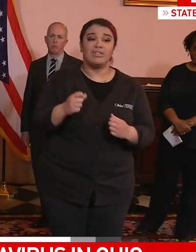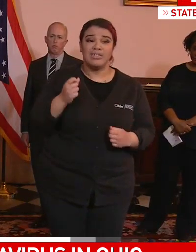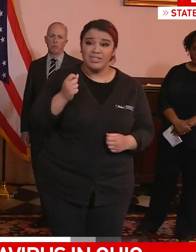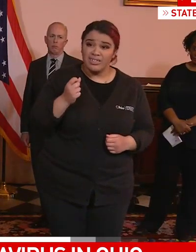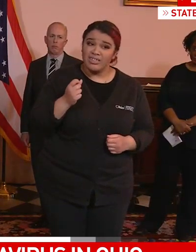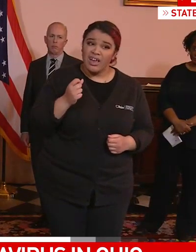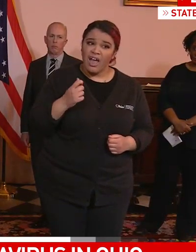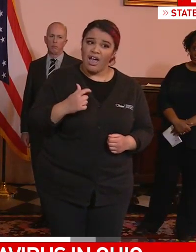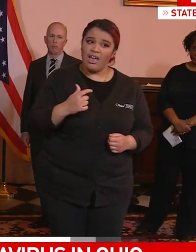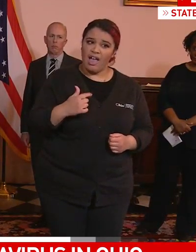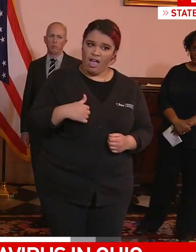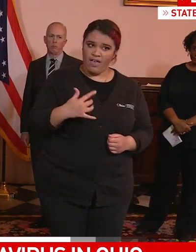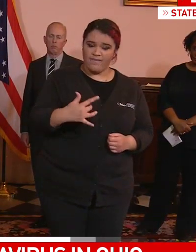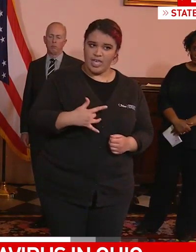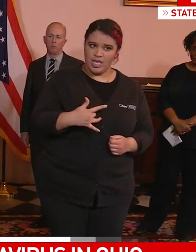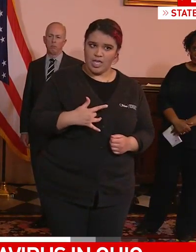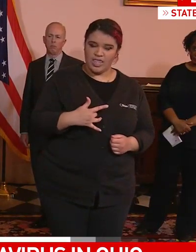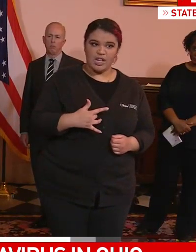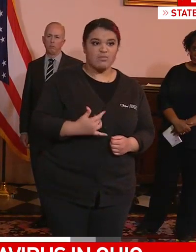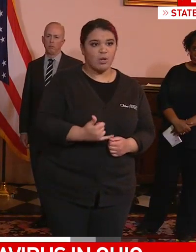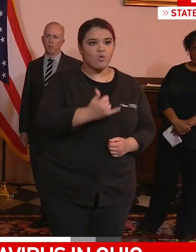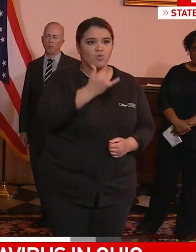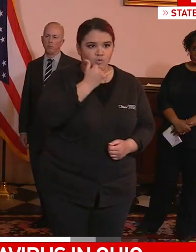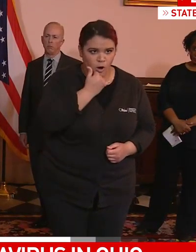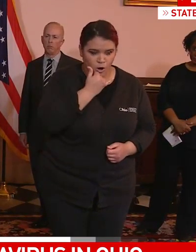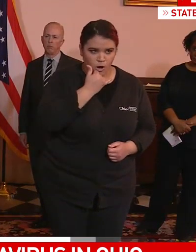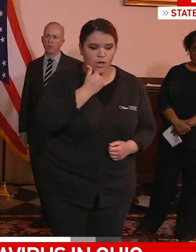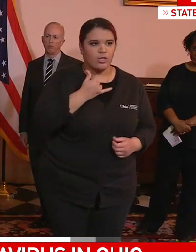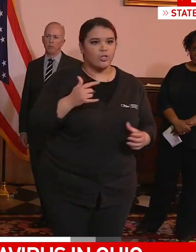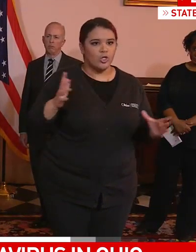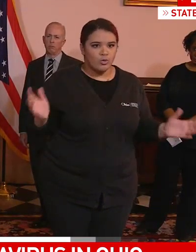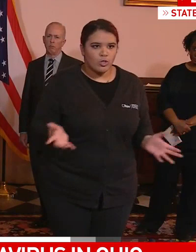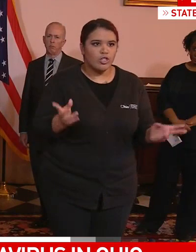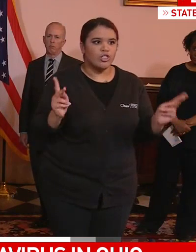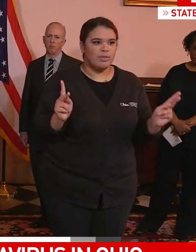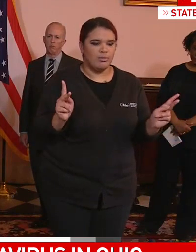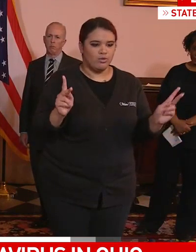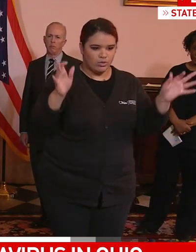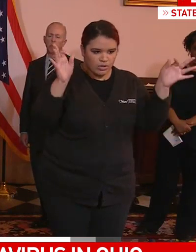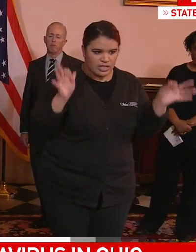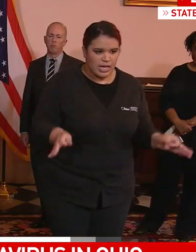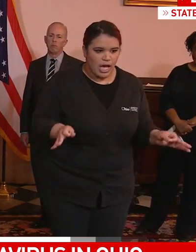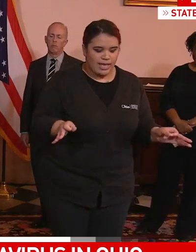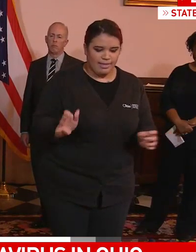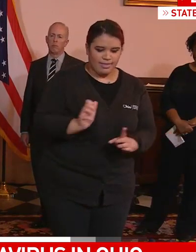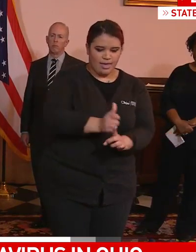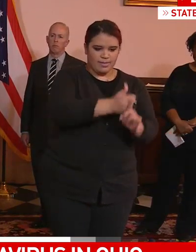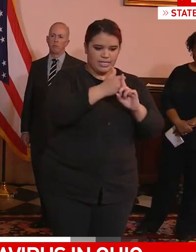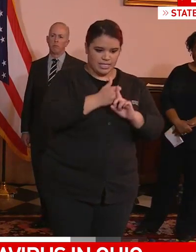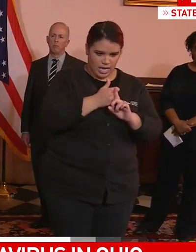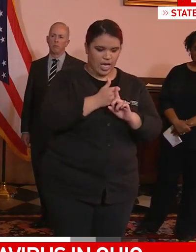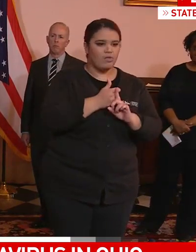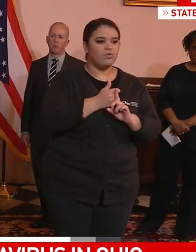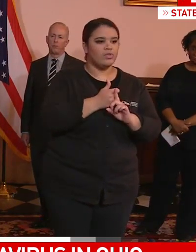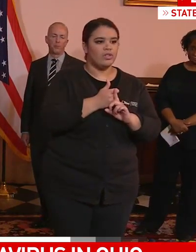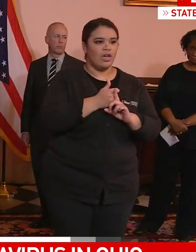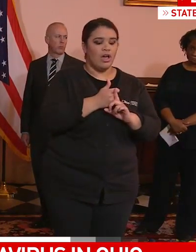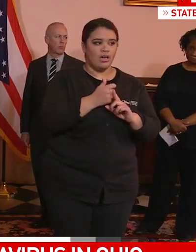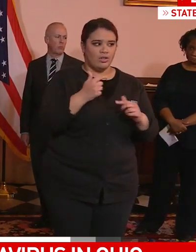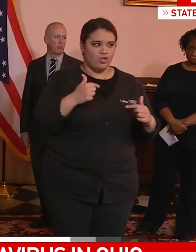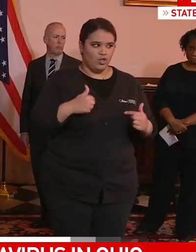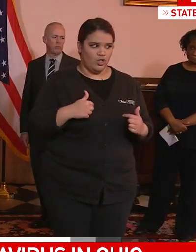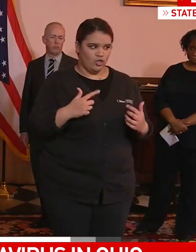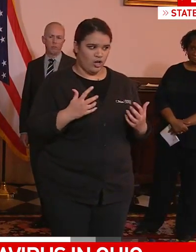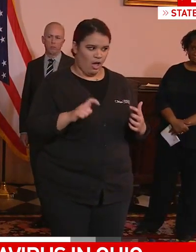make a decision today whether they were going to risk their health, people who have compromised health, risk